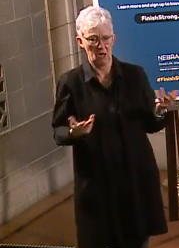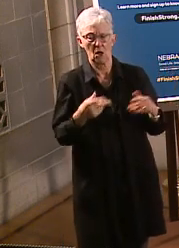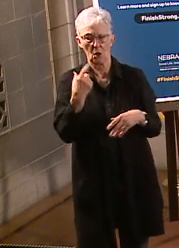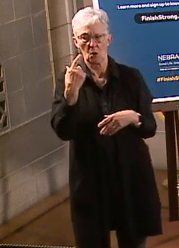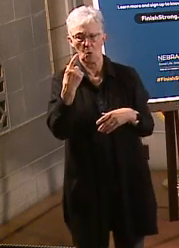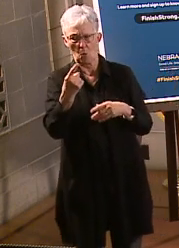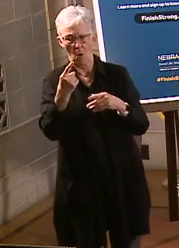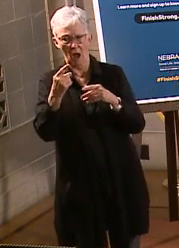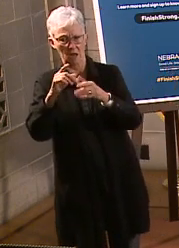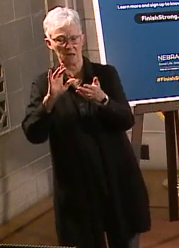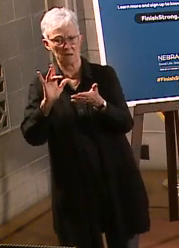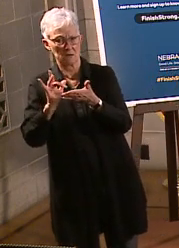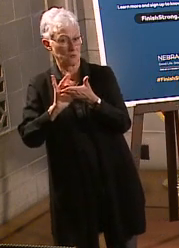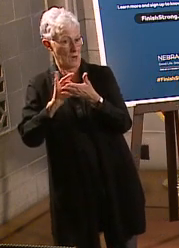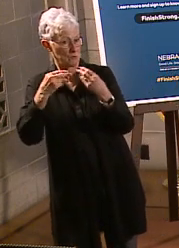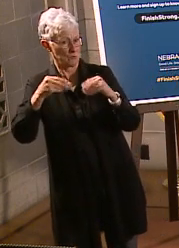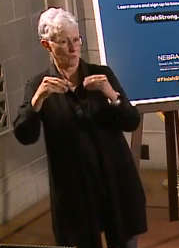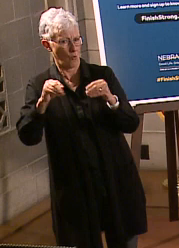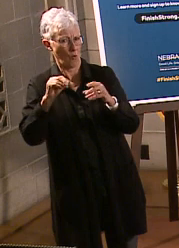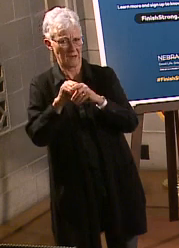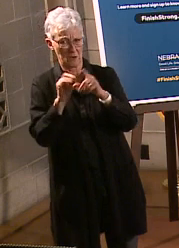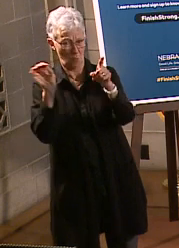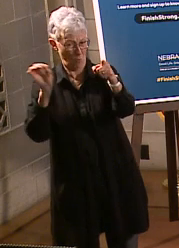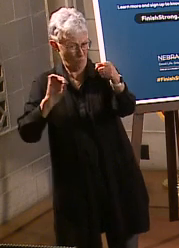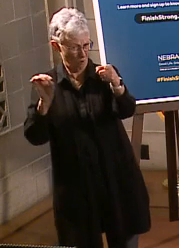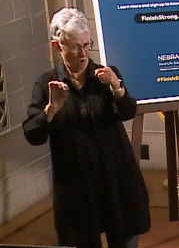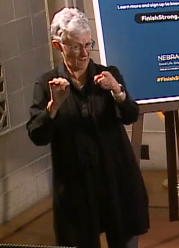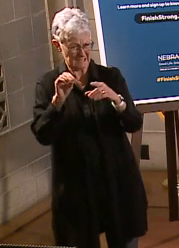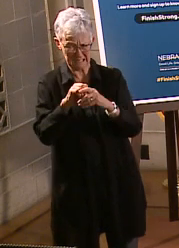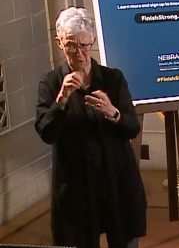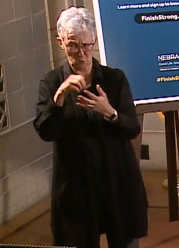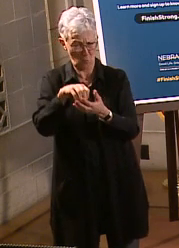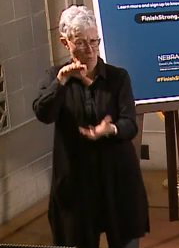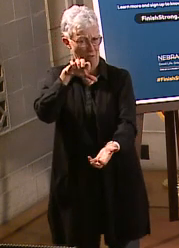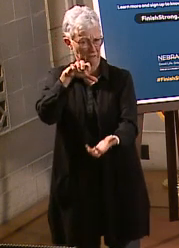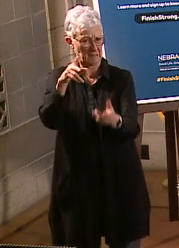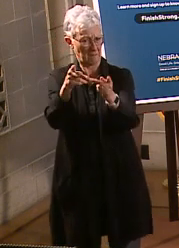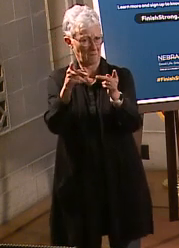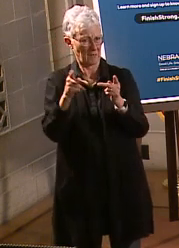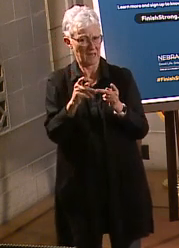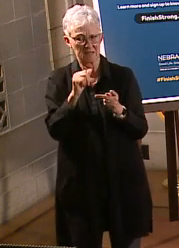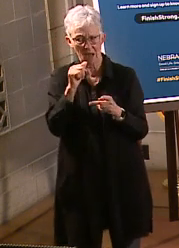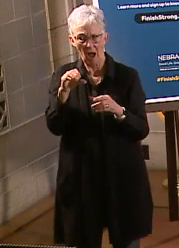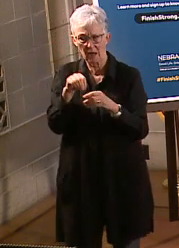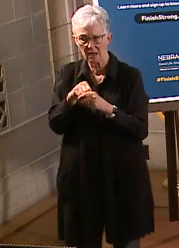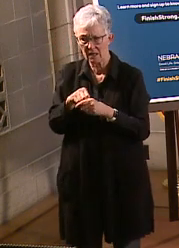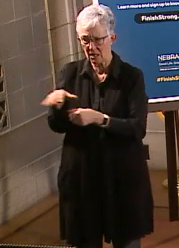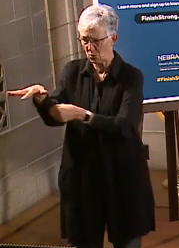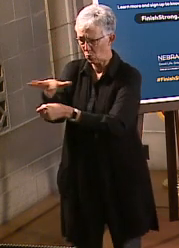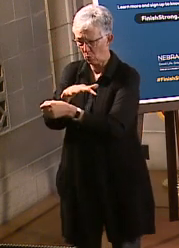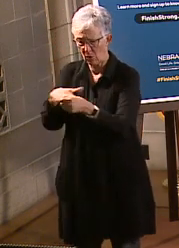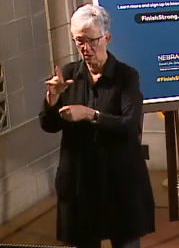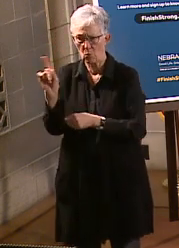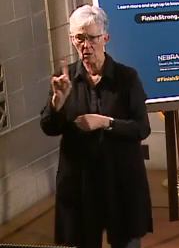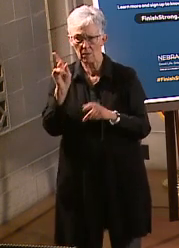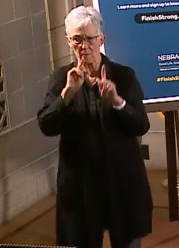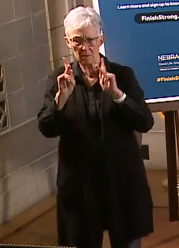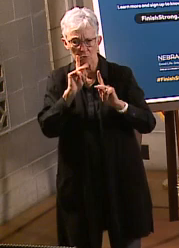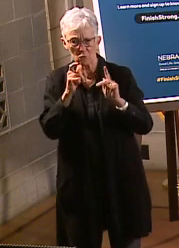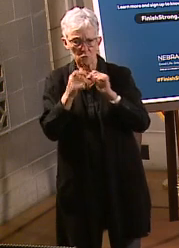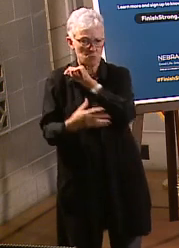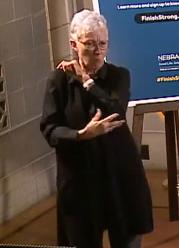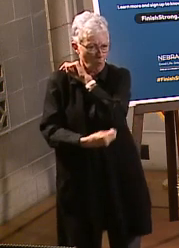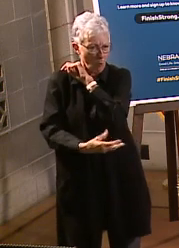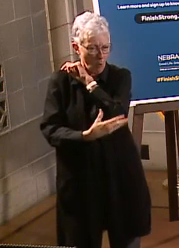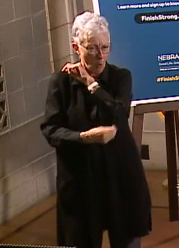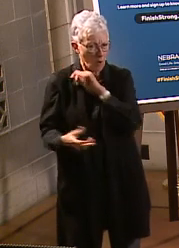locations and so forth. So what we want to do is work with the federal program and the White House to be able to help guide them to accomplish the goals.